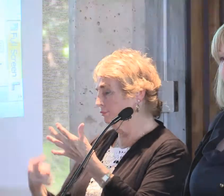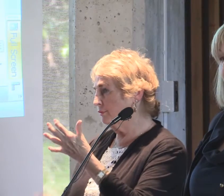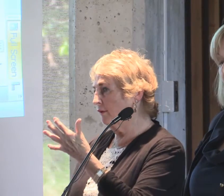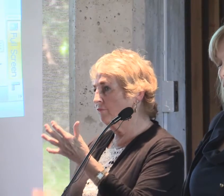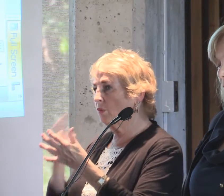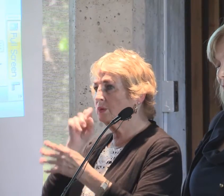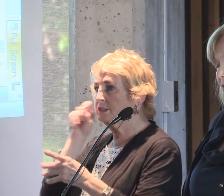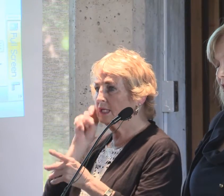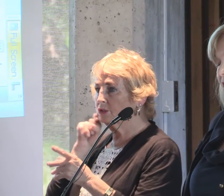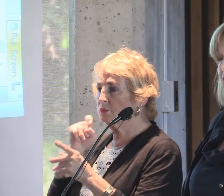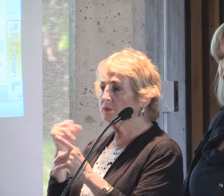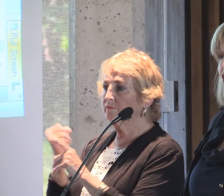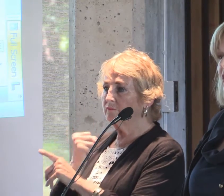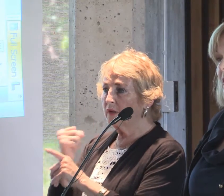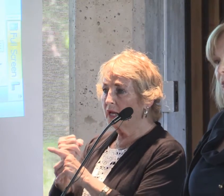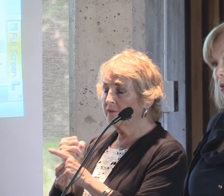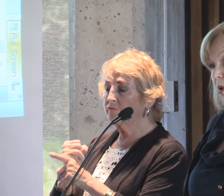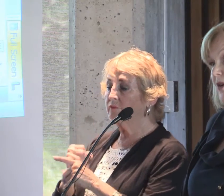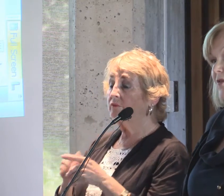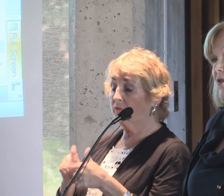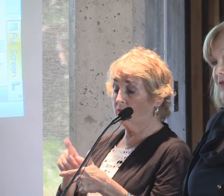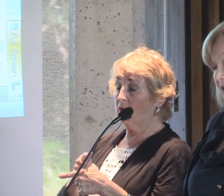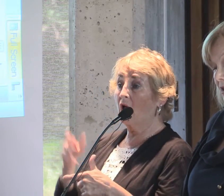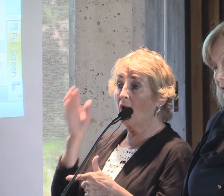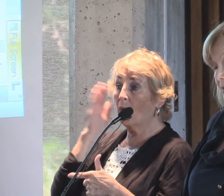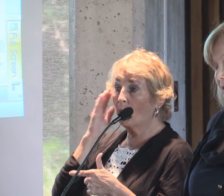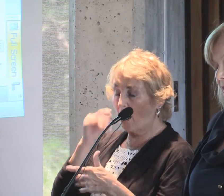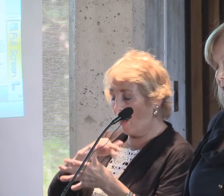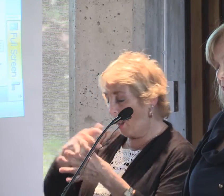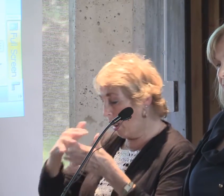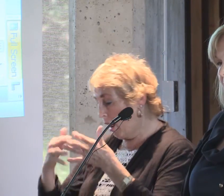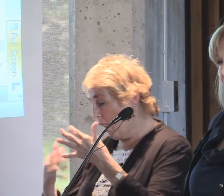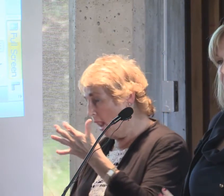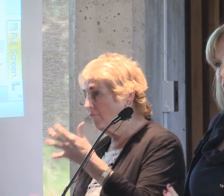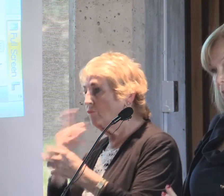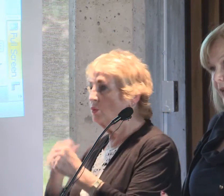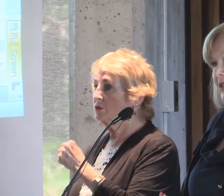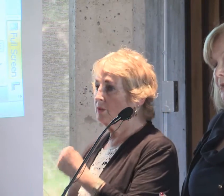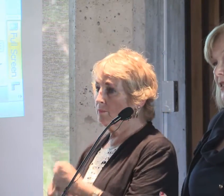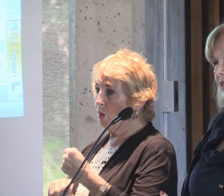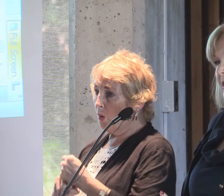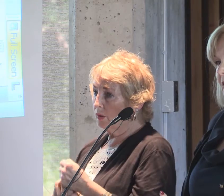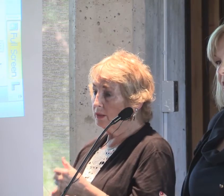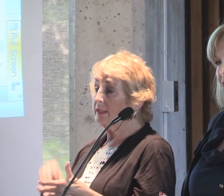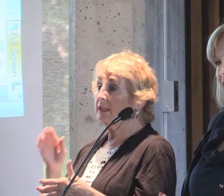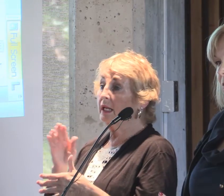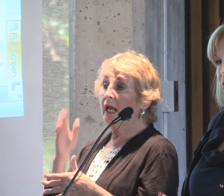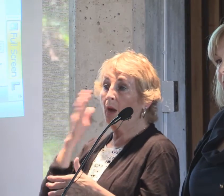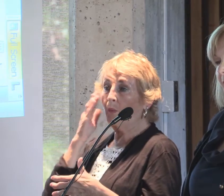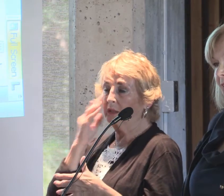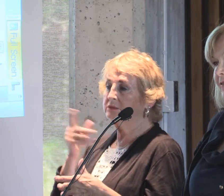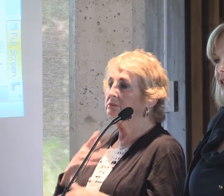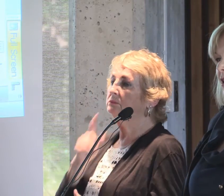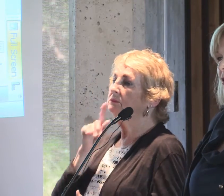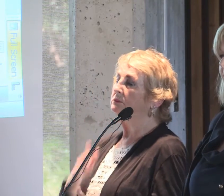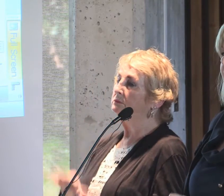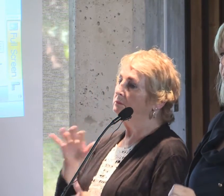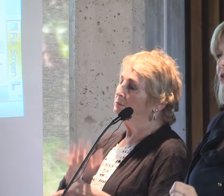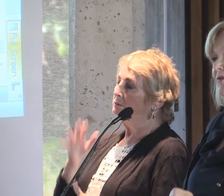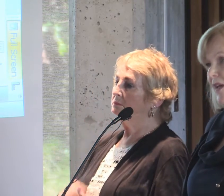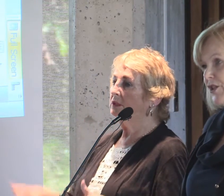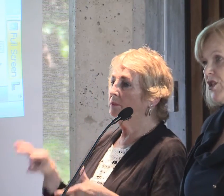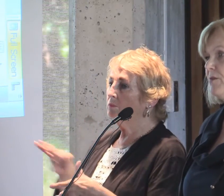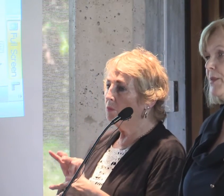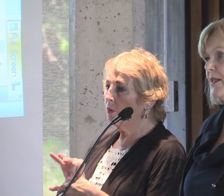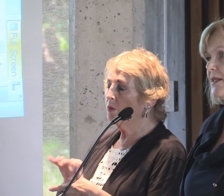ranges from awareness to support for victims. The awareness piece is still key. We have to look at